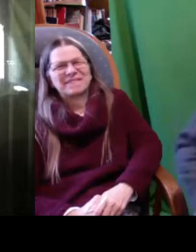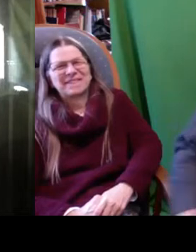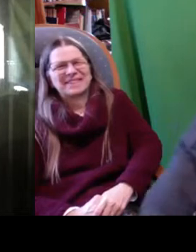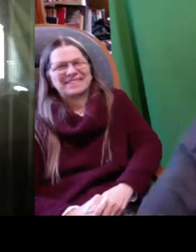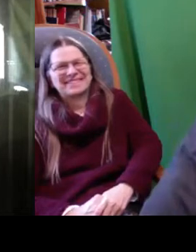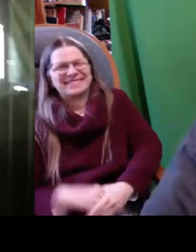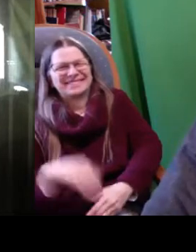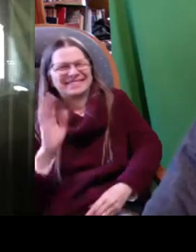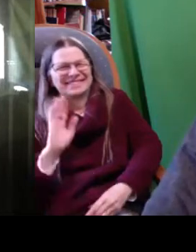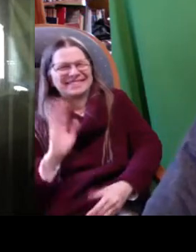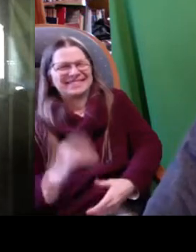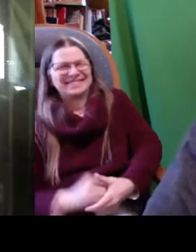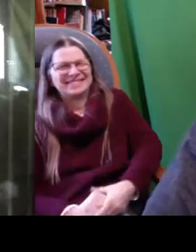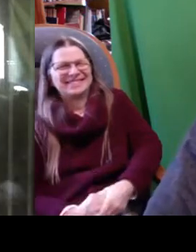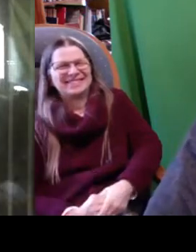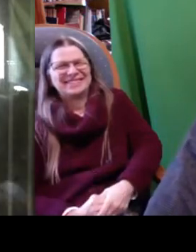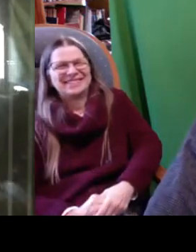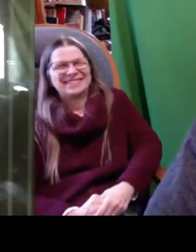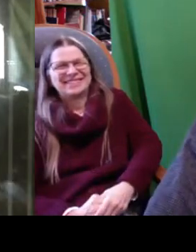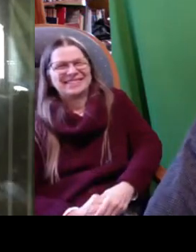there. Love you.